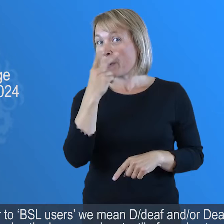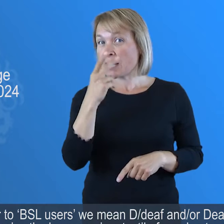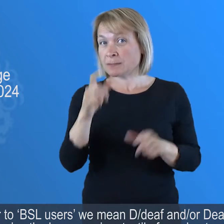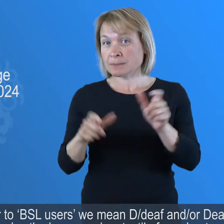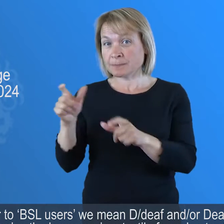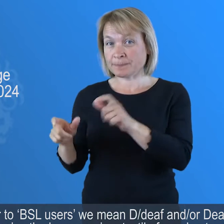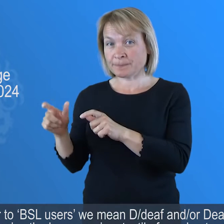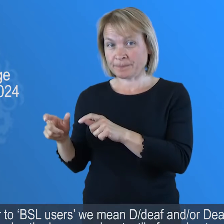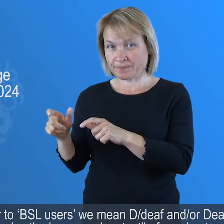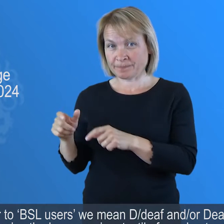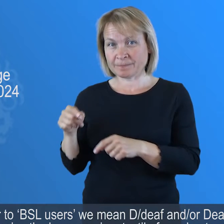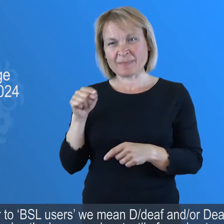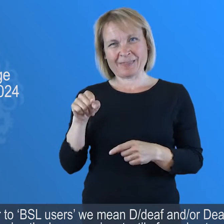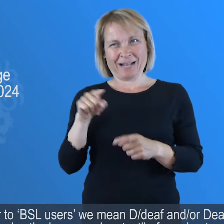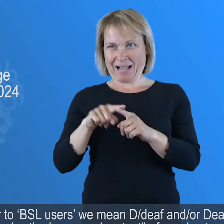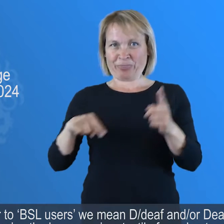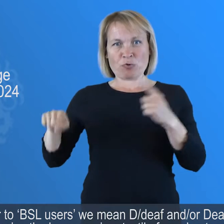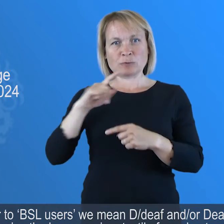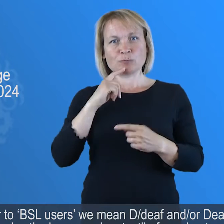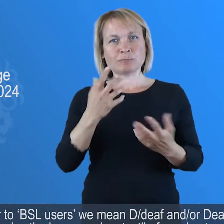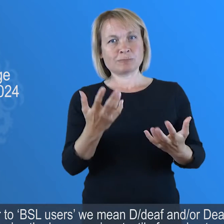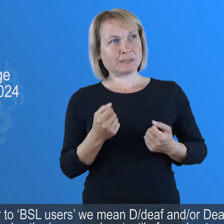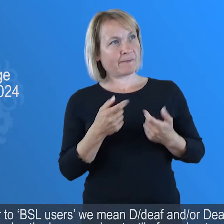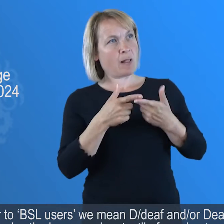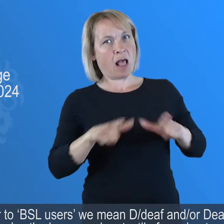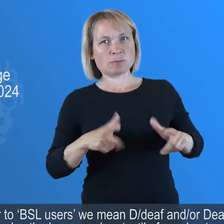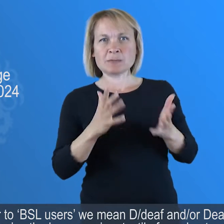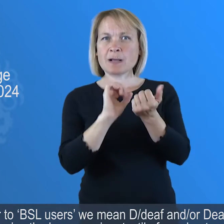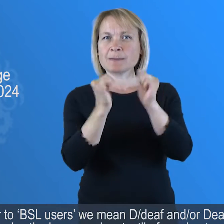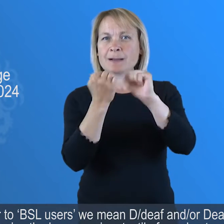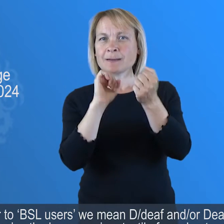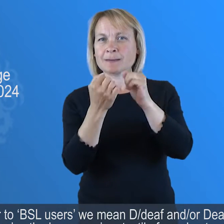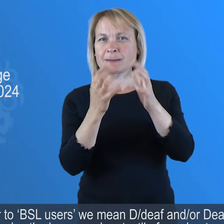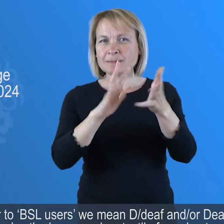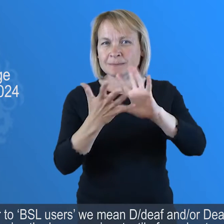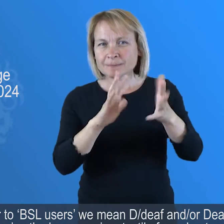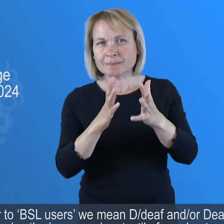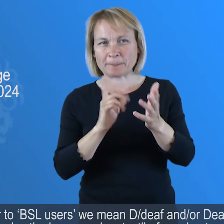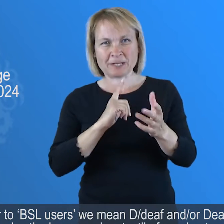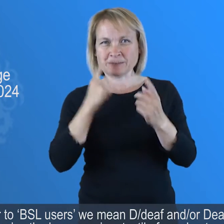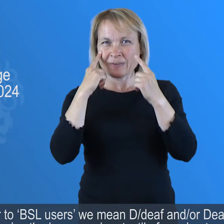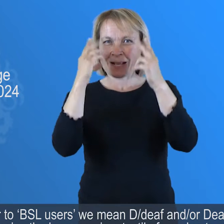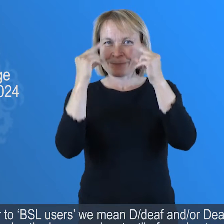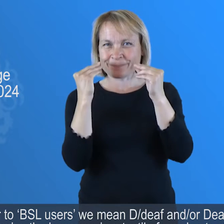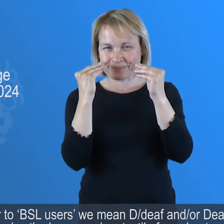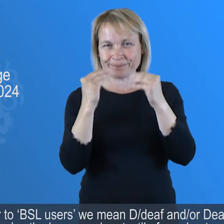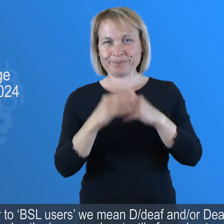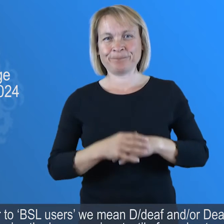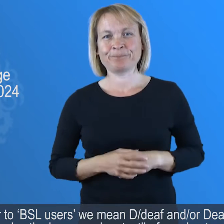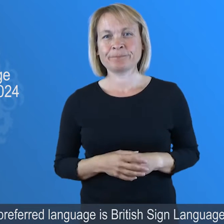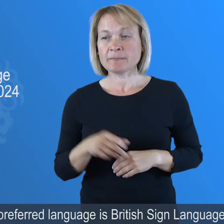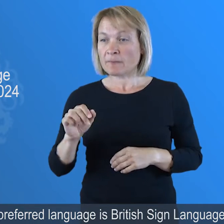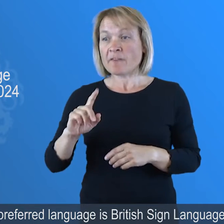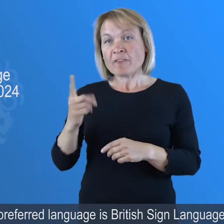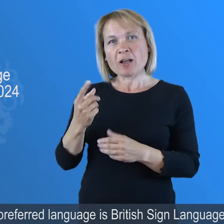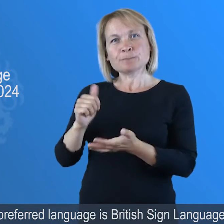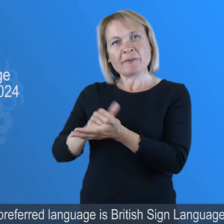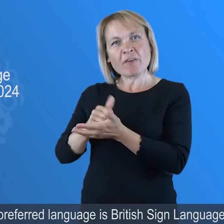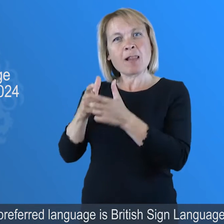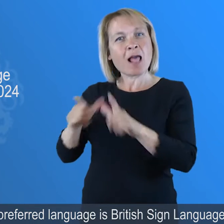D/d deaf and/or deaf-blind people, those who receive the language in a tactile form due to sight loss,